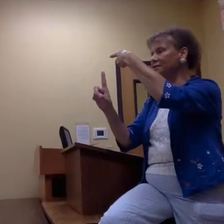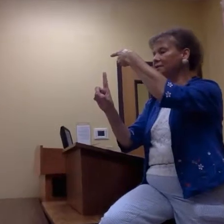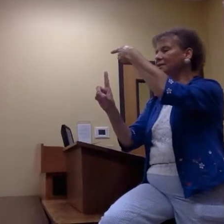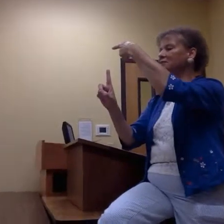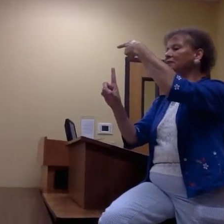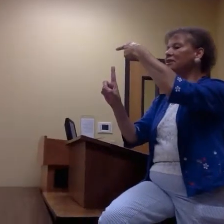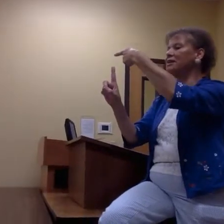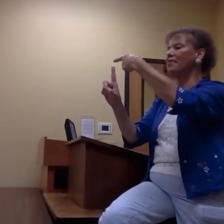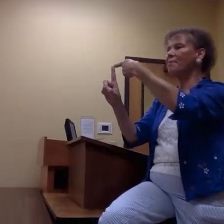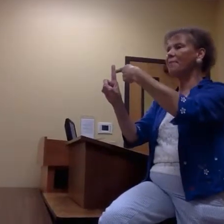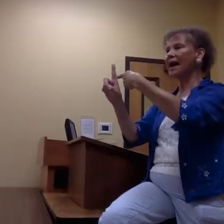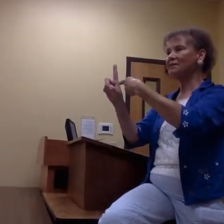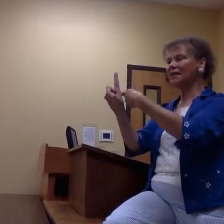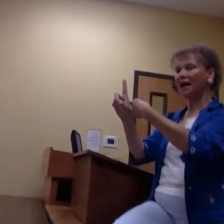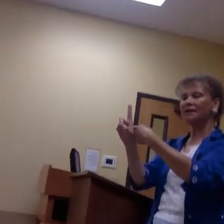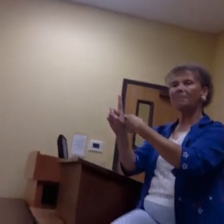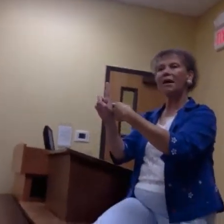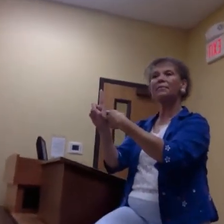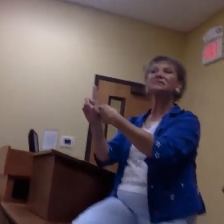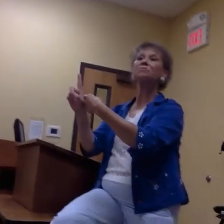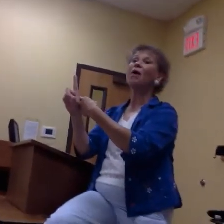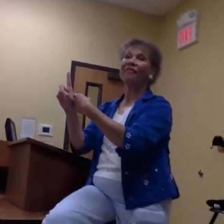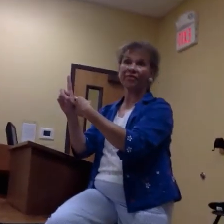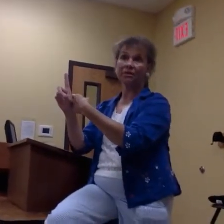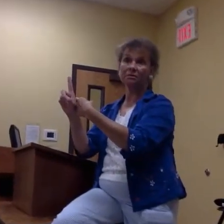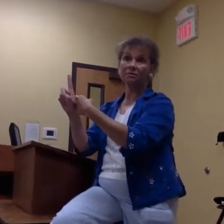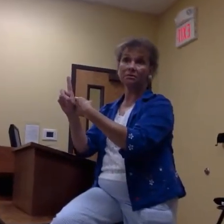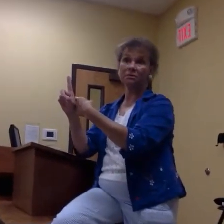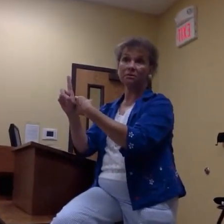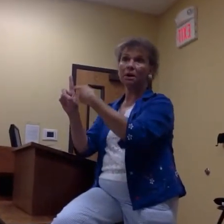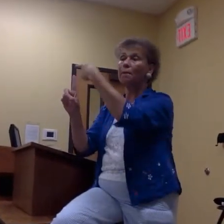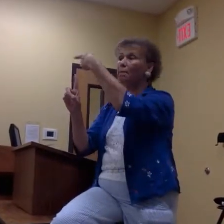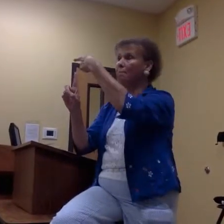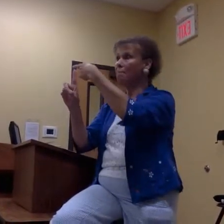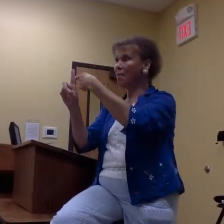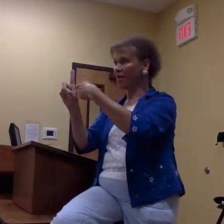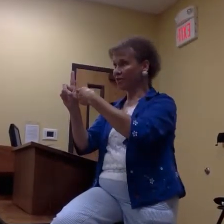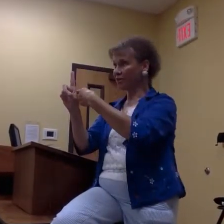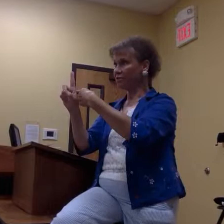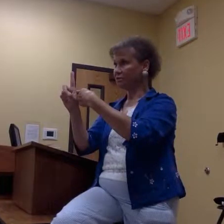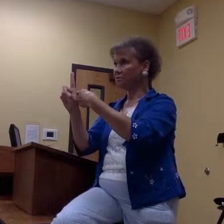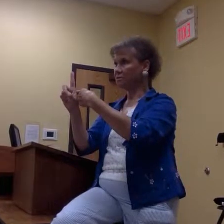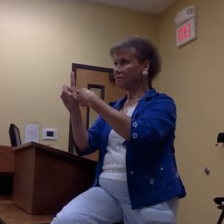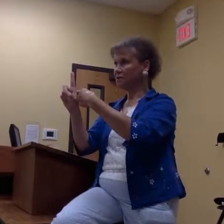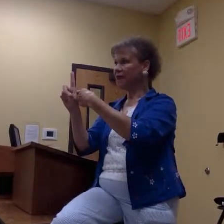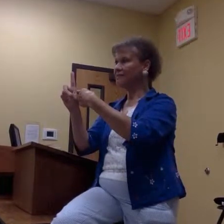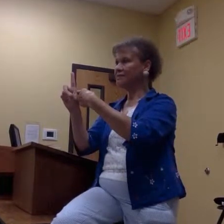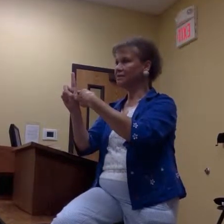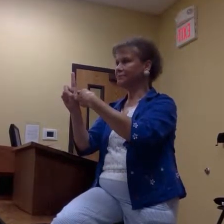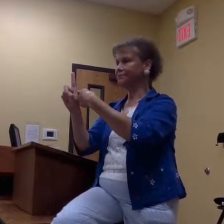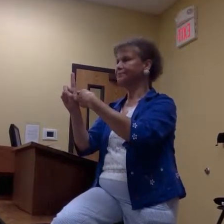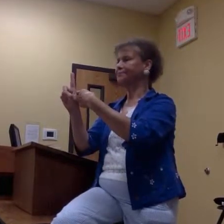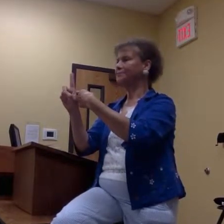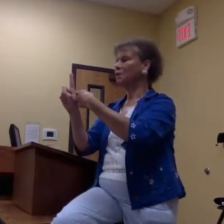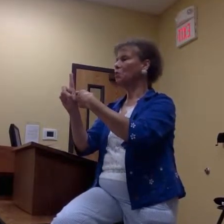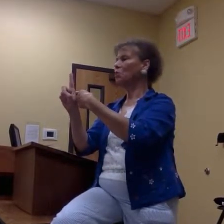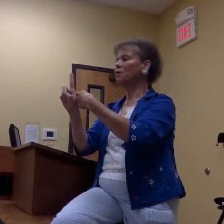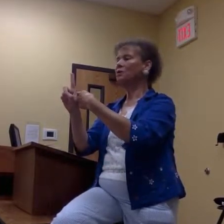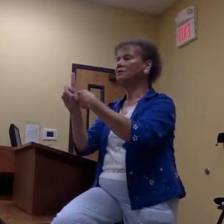side, and that means month. Month. Right? We'll go into why later when we learn